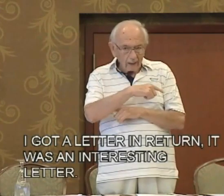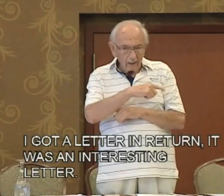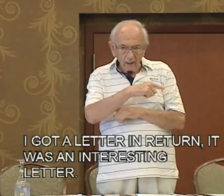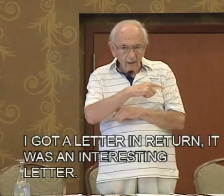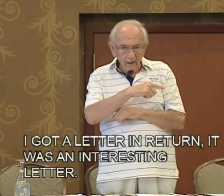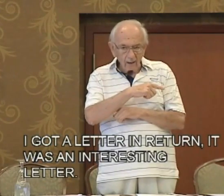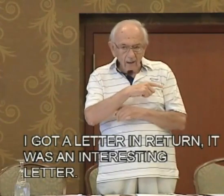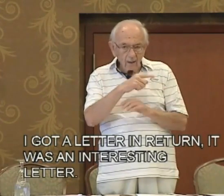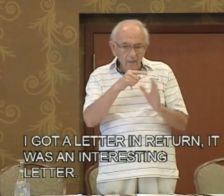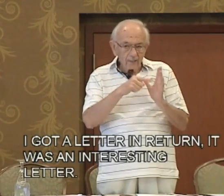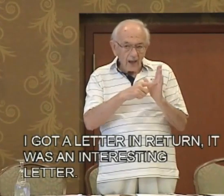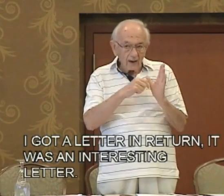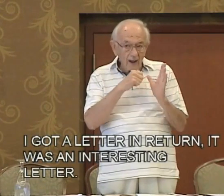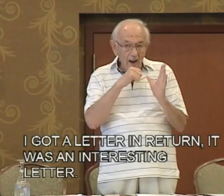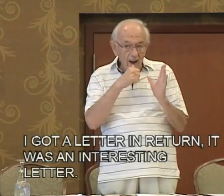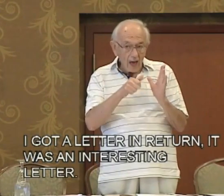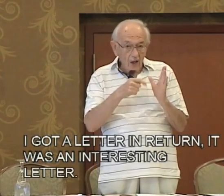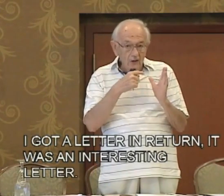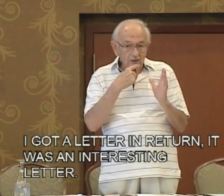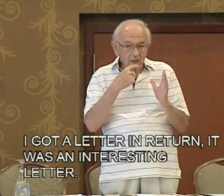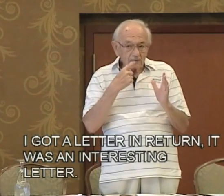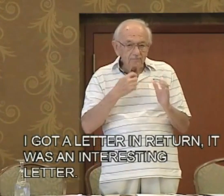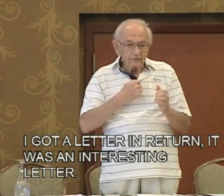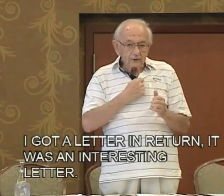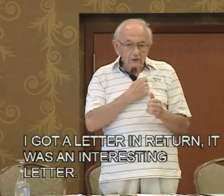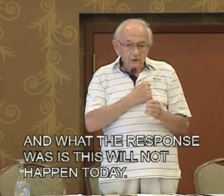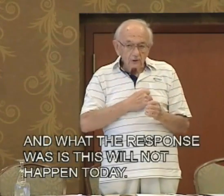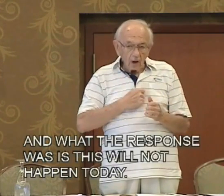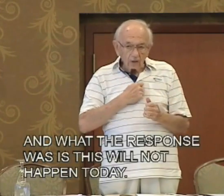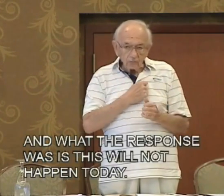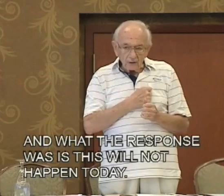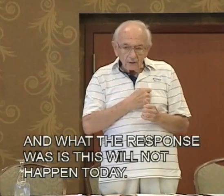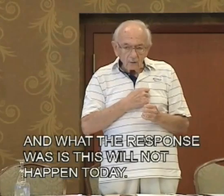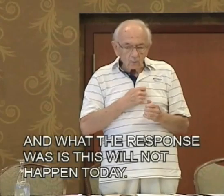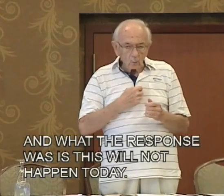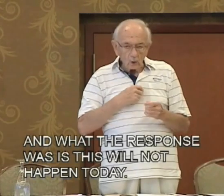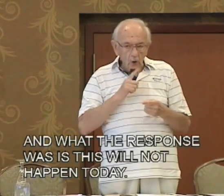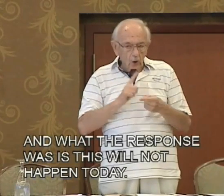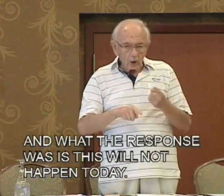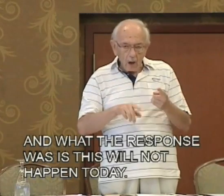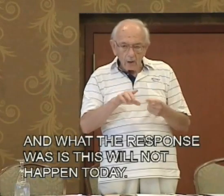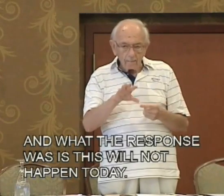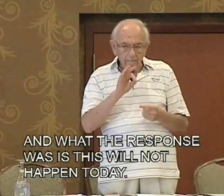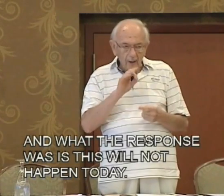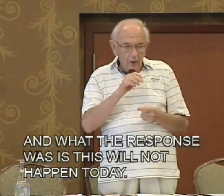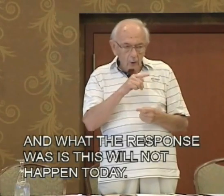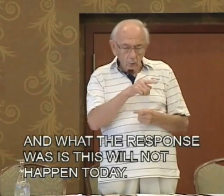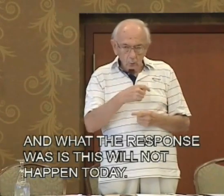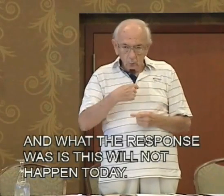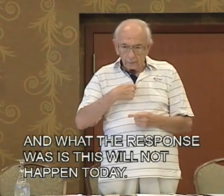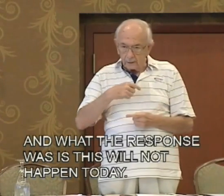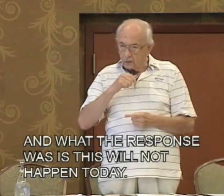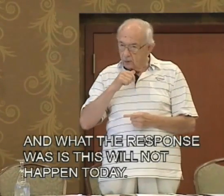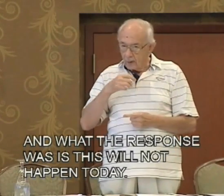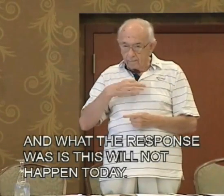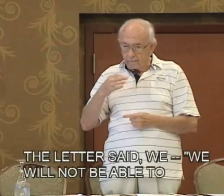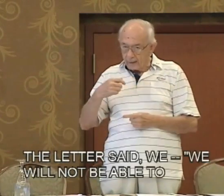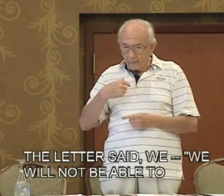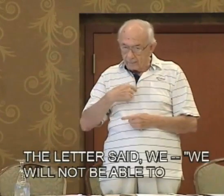and what the response was is this will not happen today the letter said we will not be